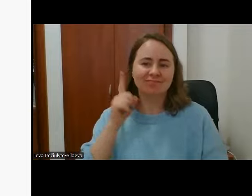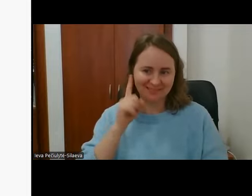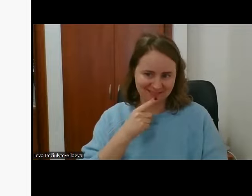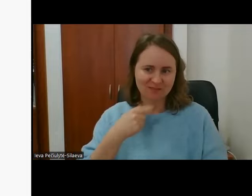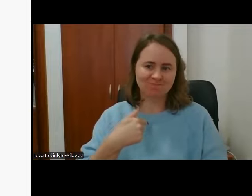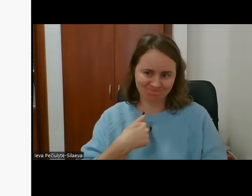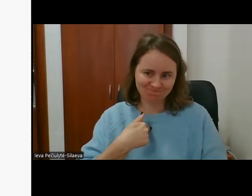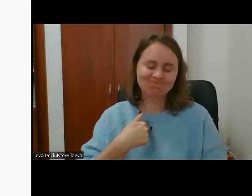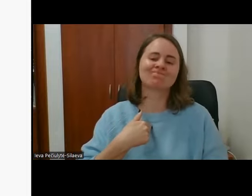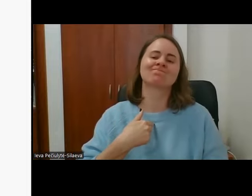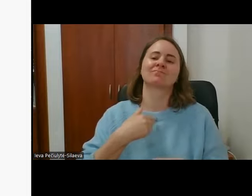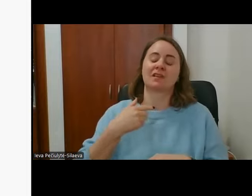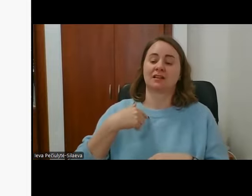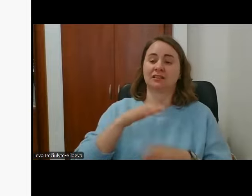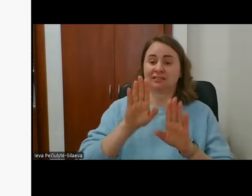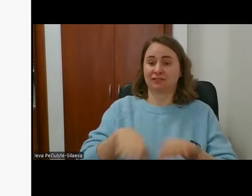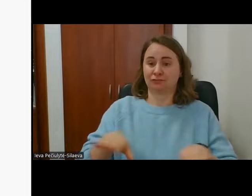I am deaf,